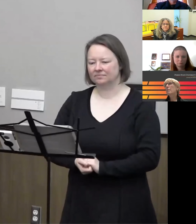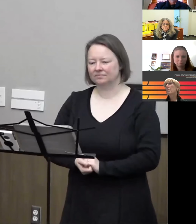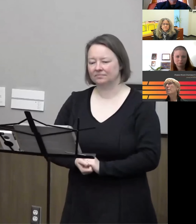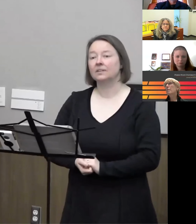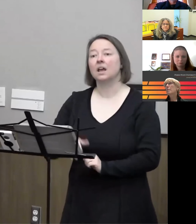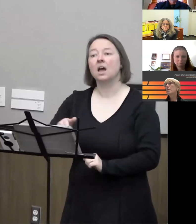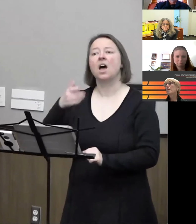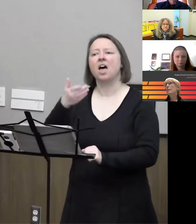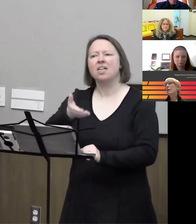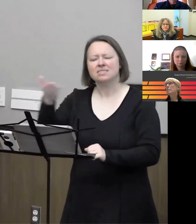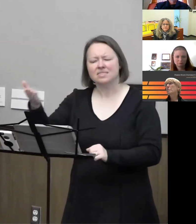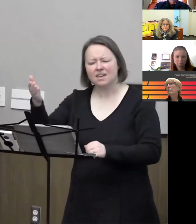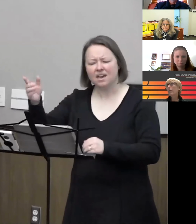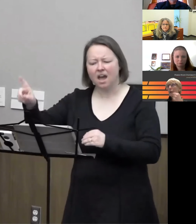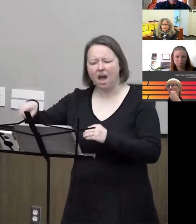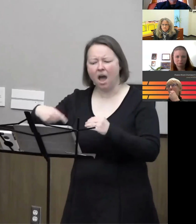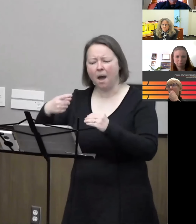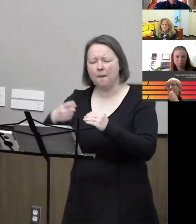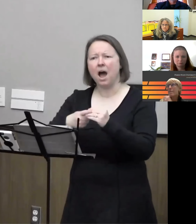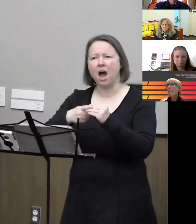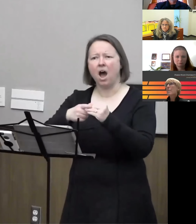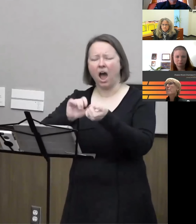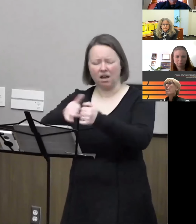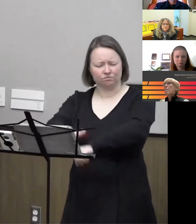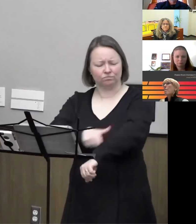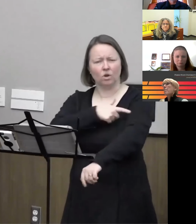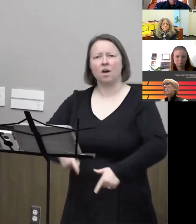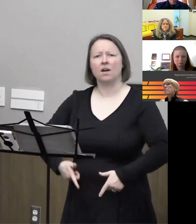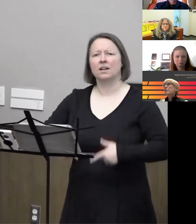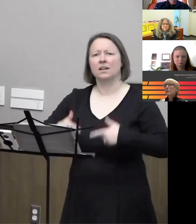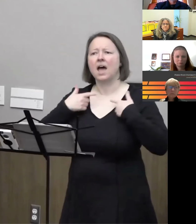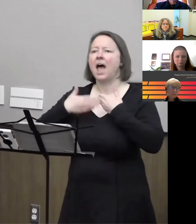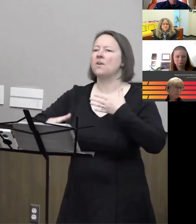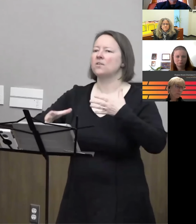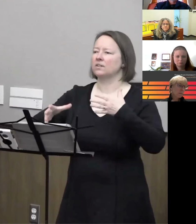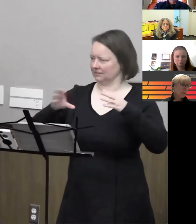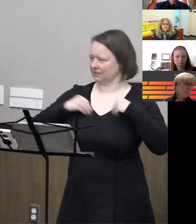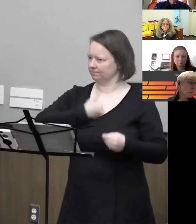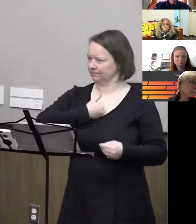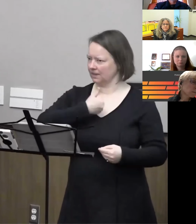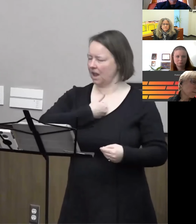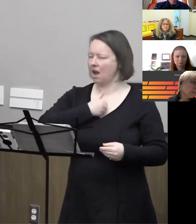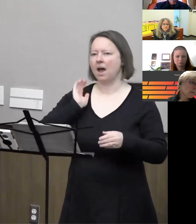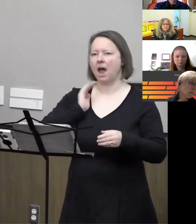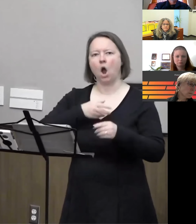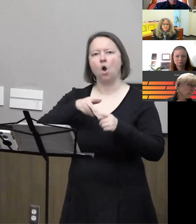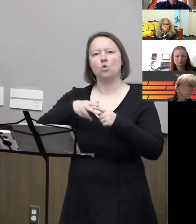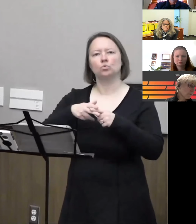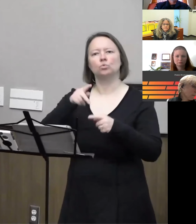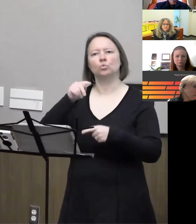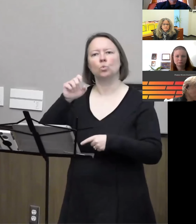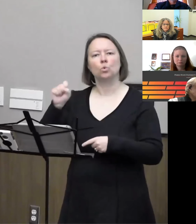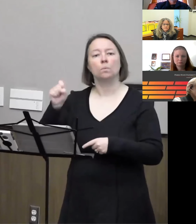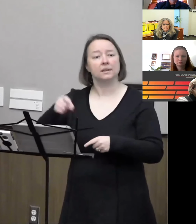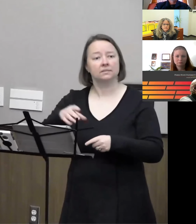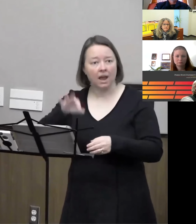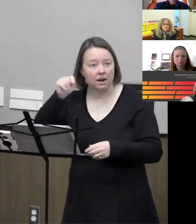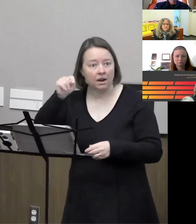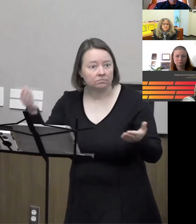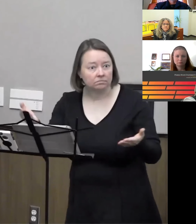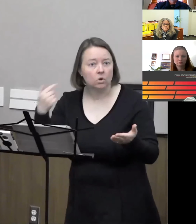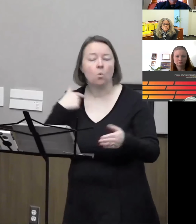Now, the thing about the length of life, after accepting ourselves and our tools, we must discover that we